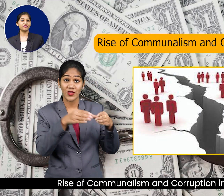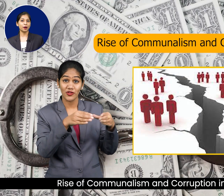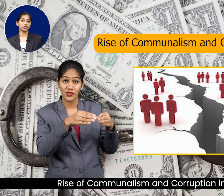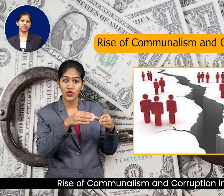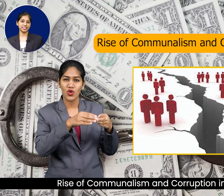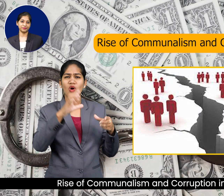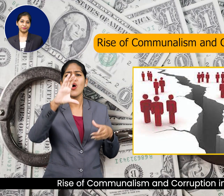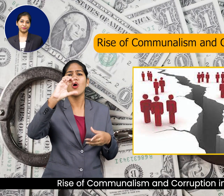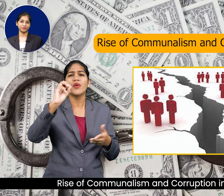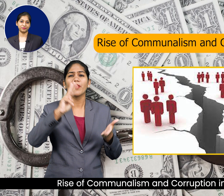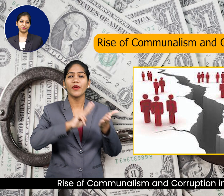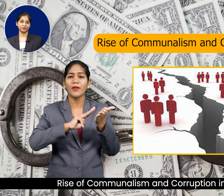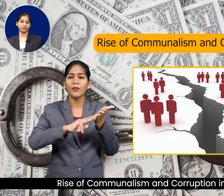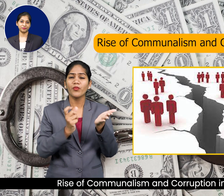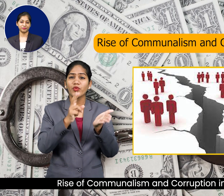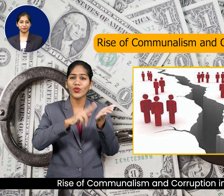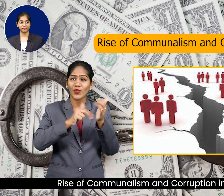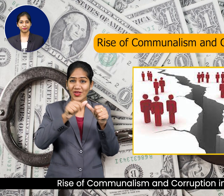Rise of communalism